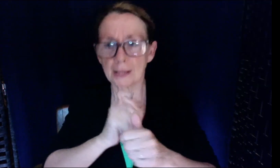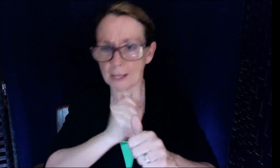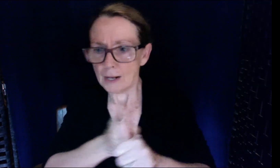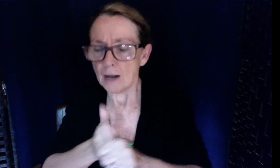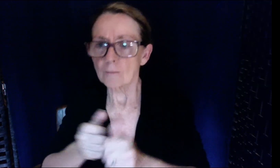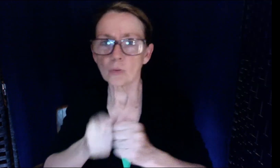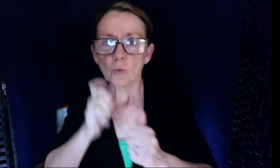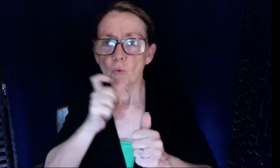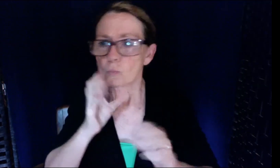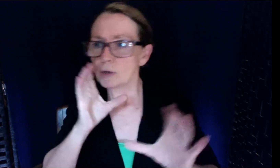Sound good?